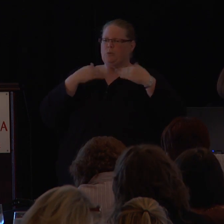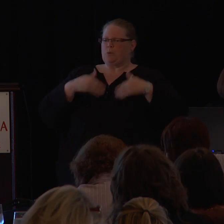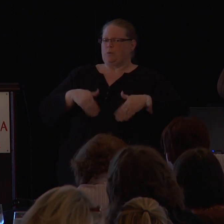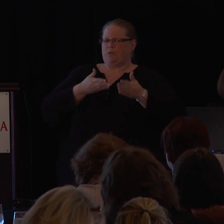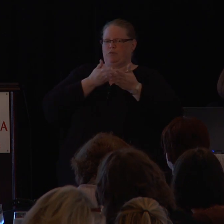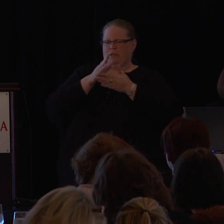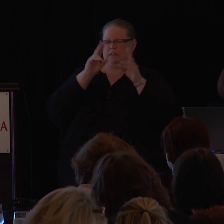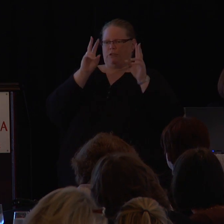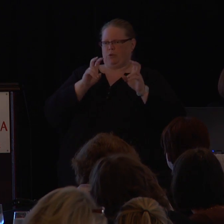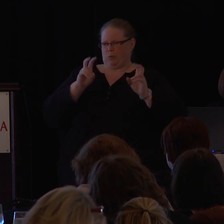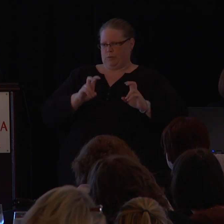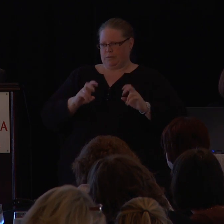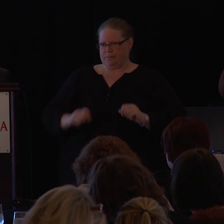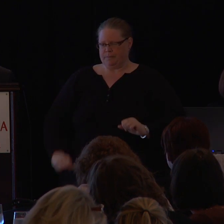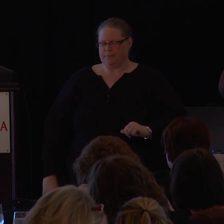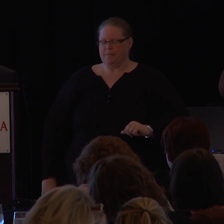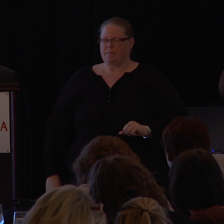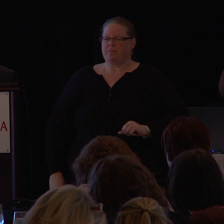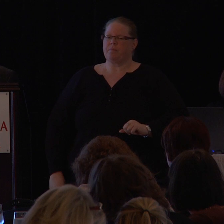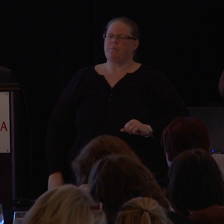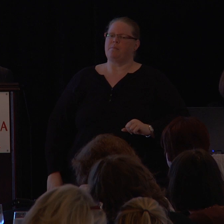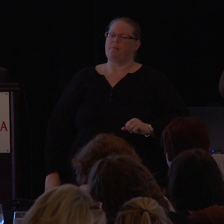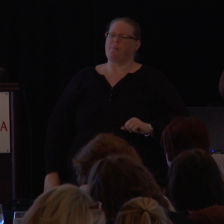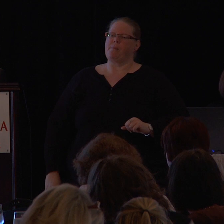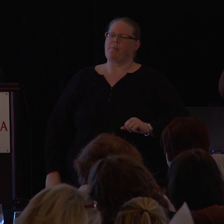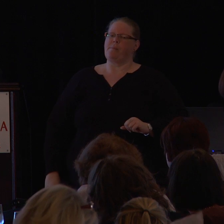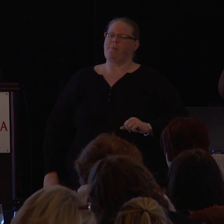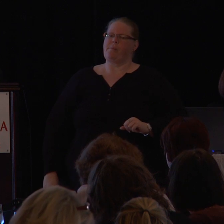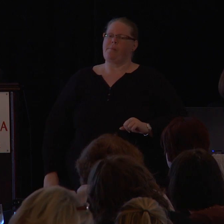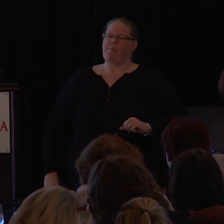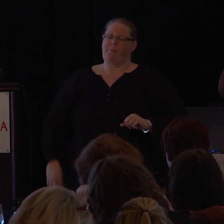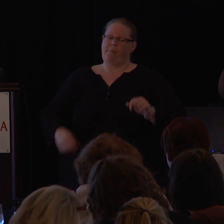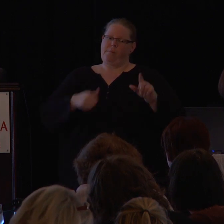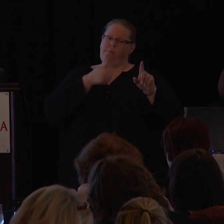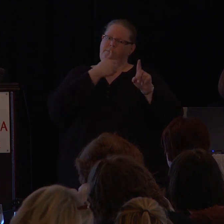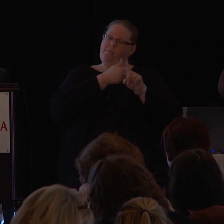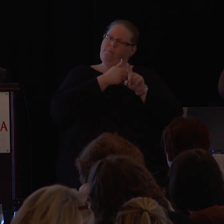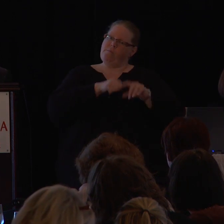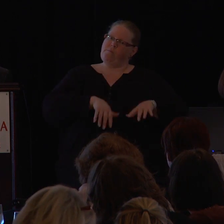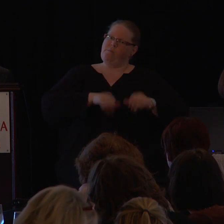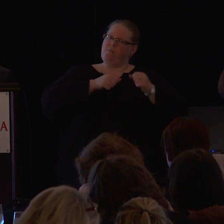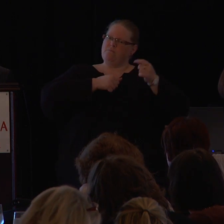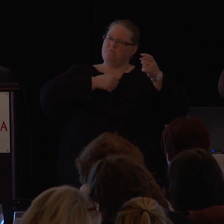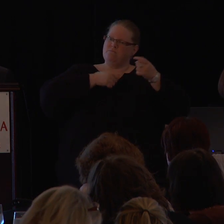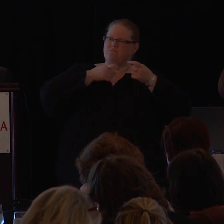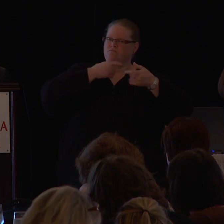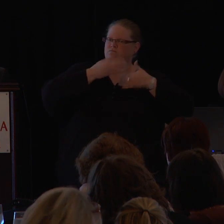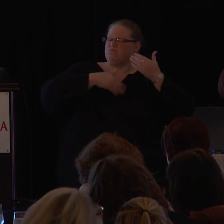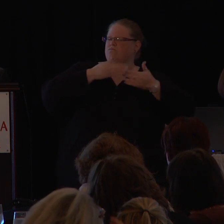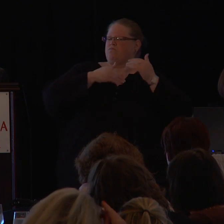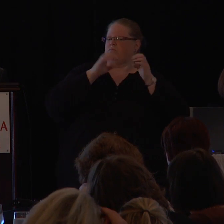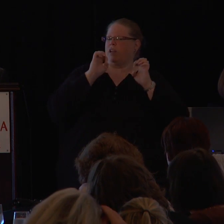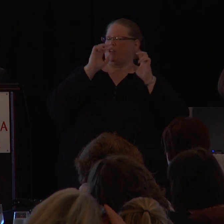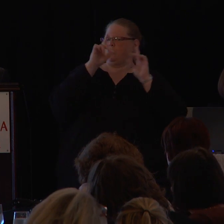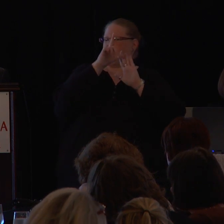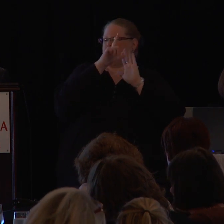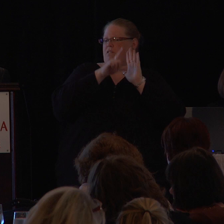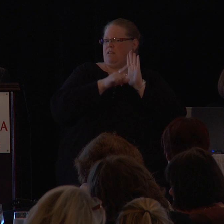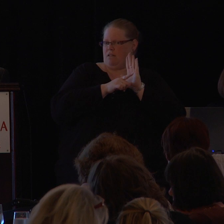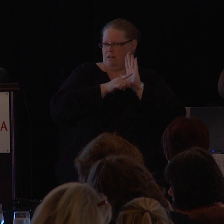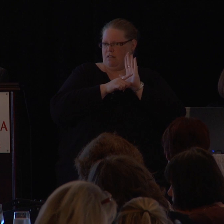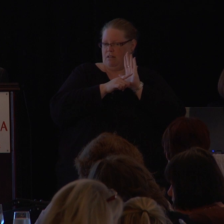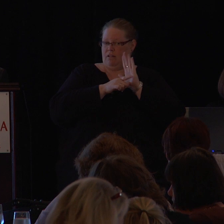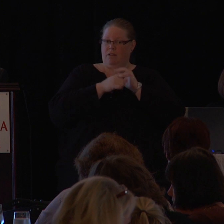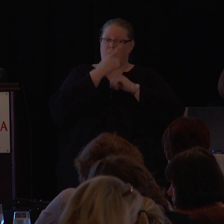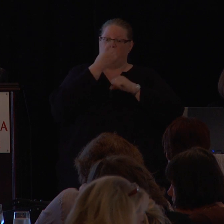human rights initiatives. A pioneer in education law, Wayne MacKay conducted a